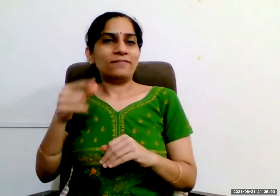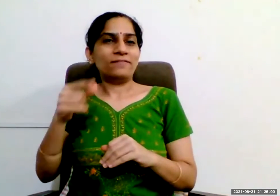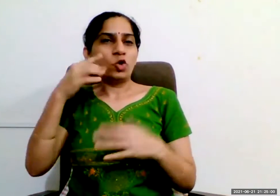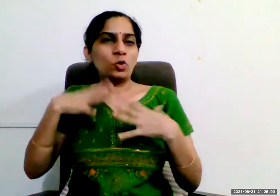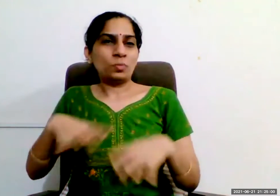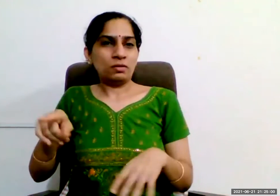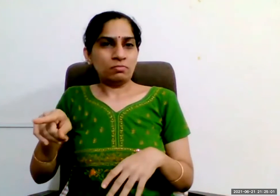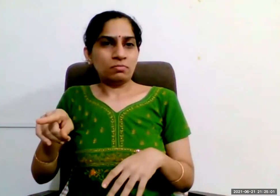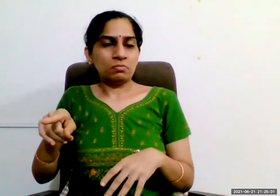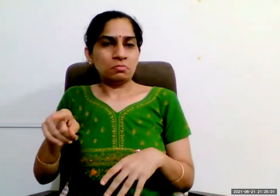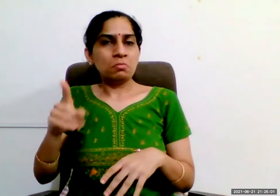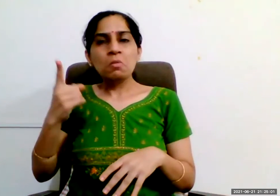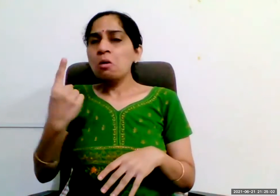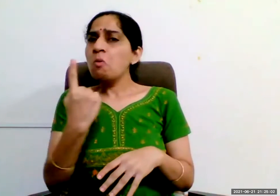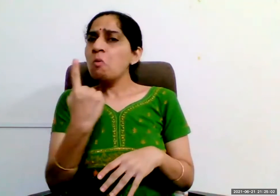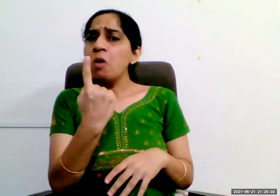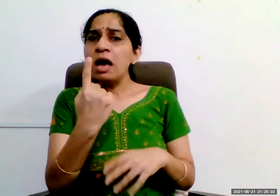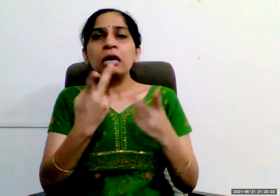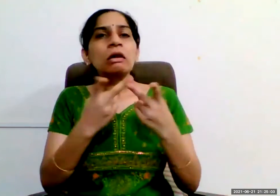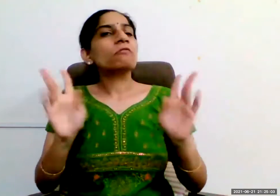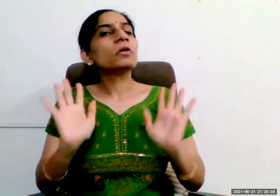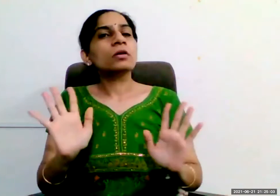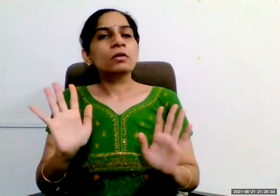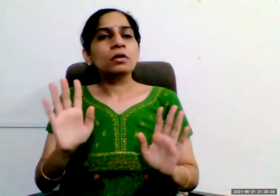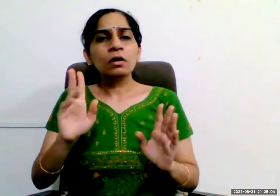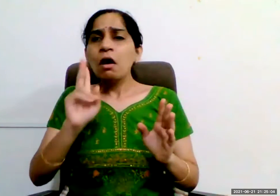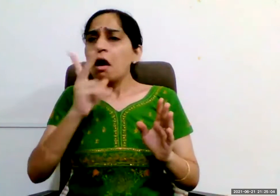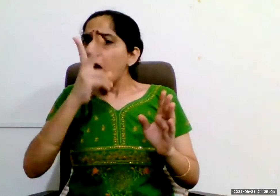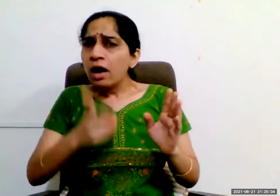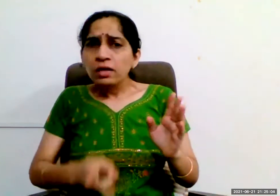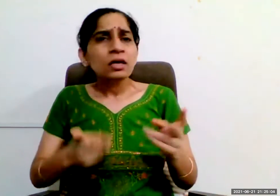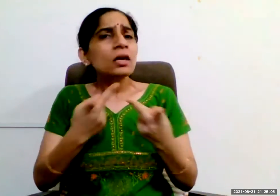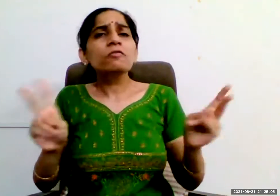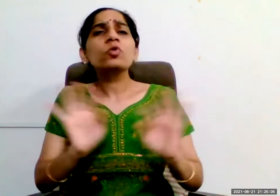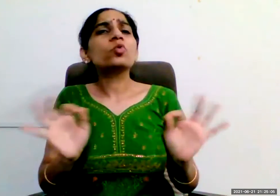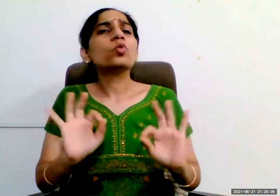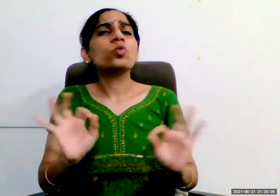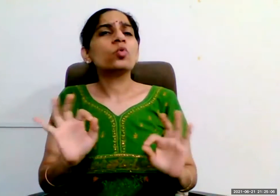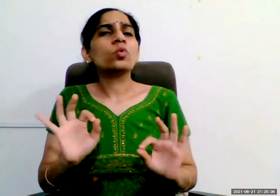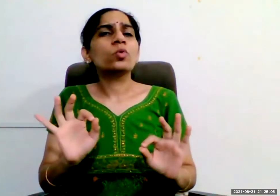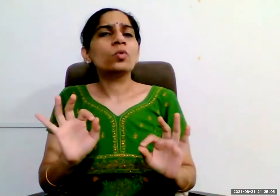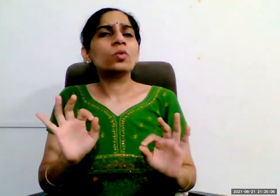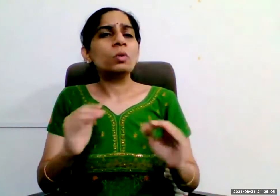otherwise there is absolutely no difference between humans and animals. We are doing exactly what animals are doing.